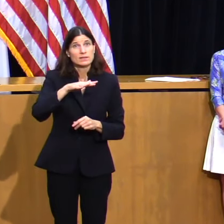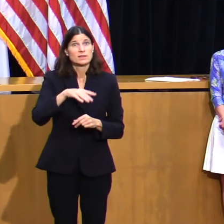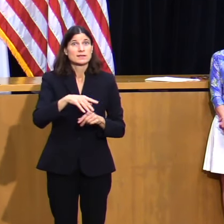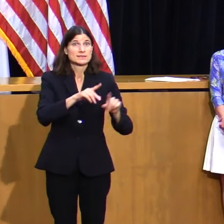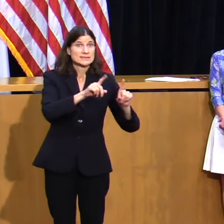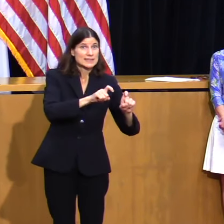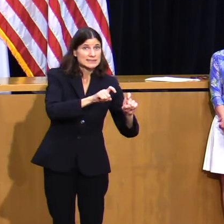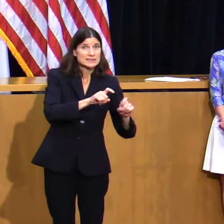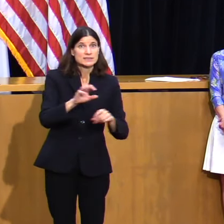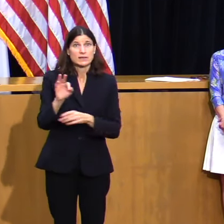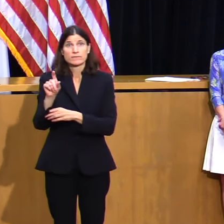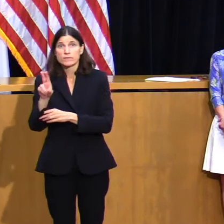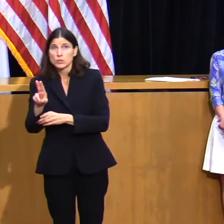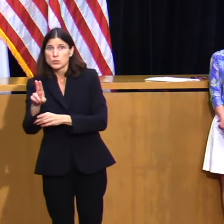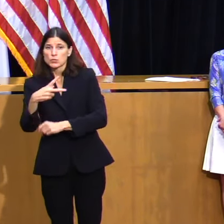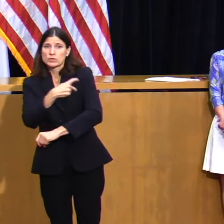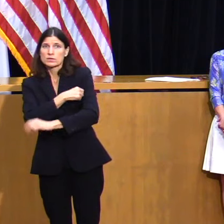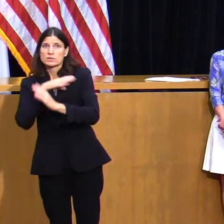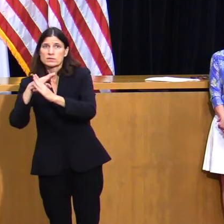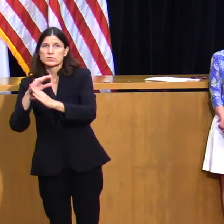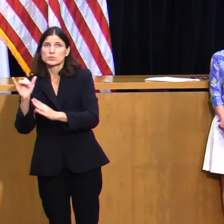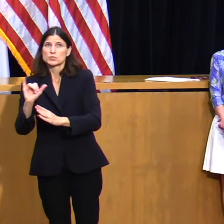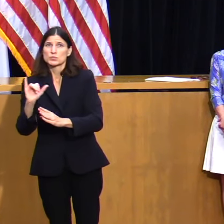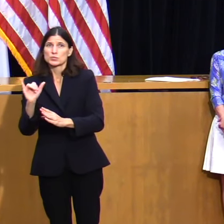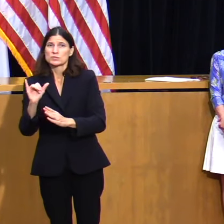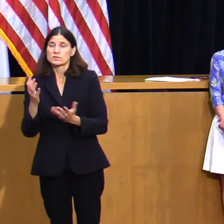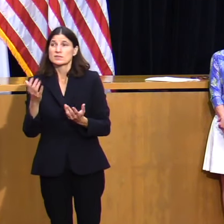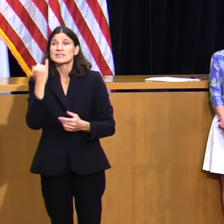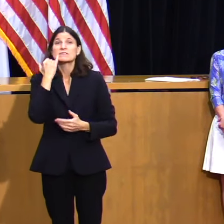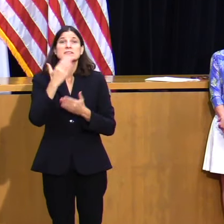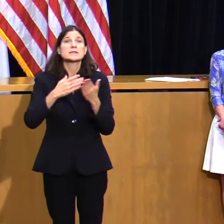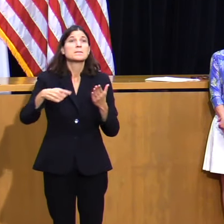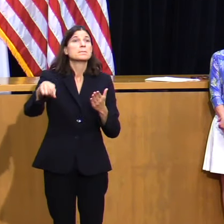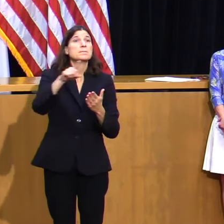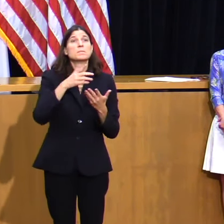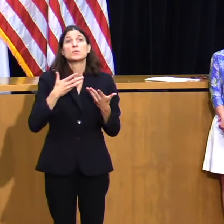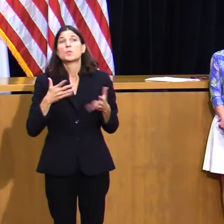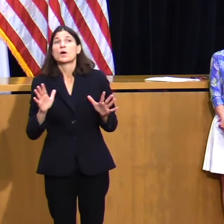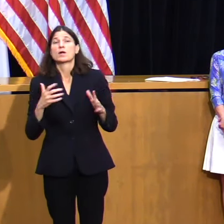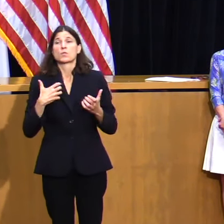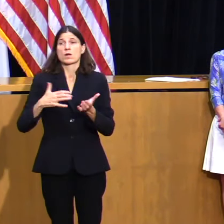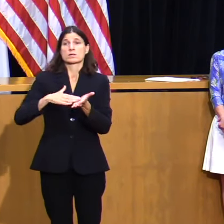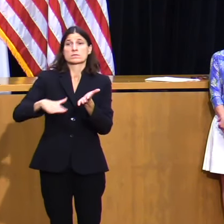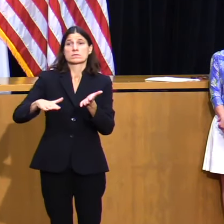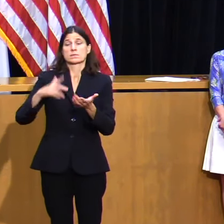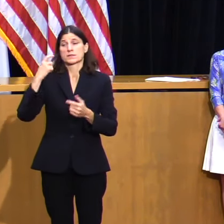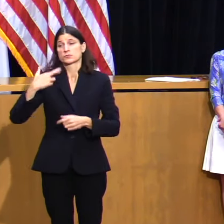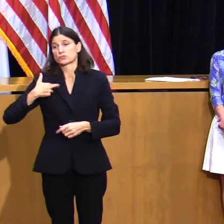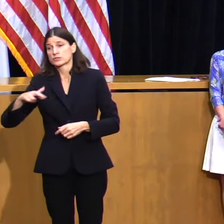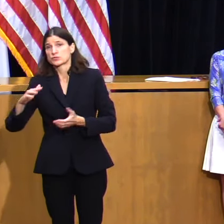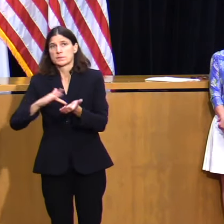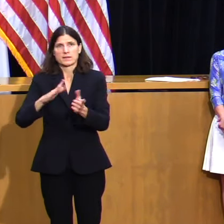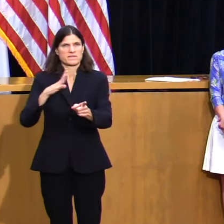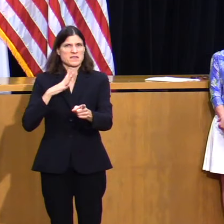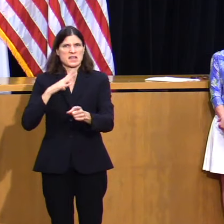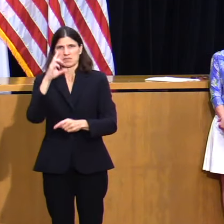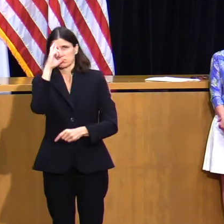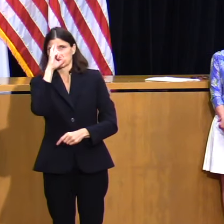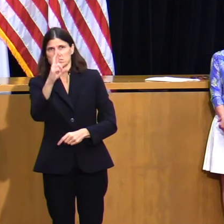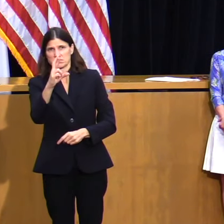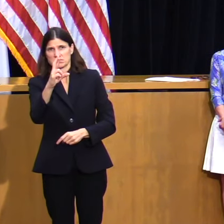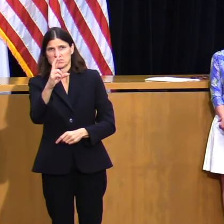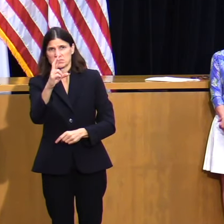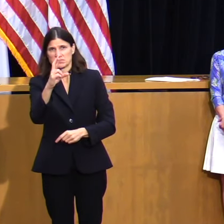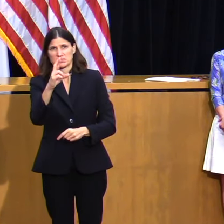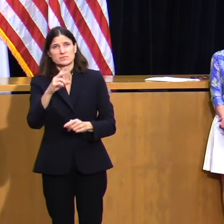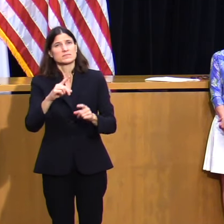people understand that this is an important part of how we continue to fight the virus here in Massachusetts. The more